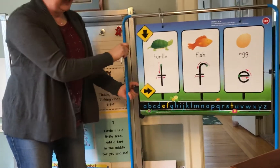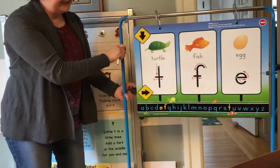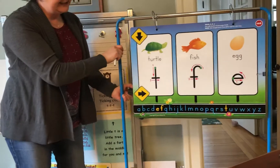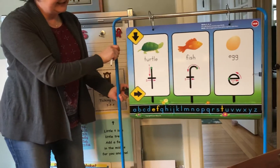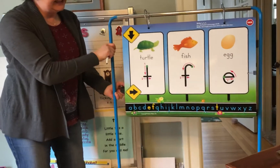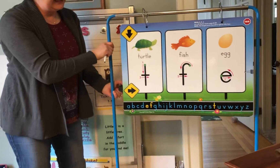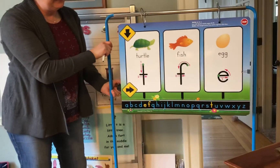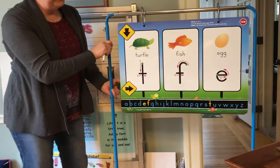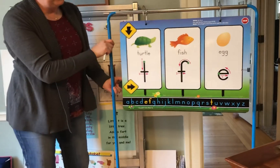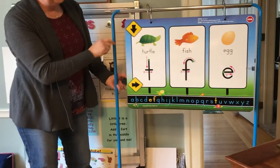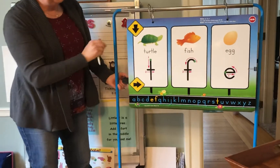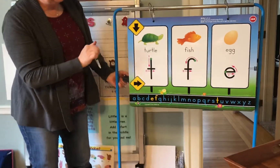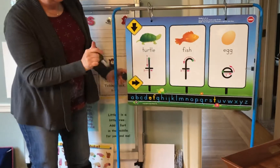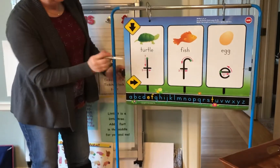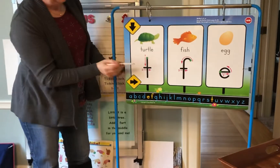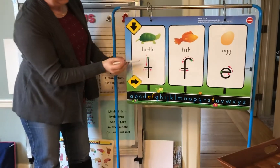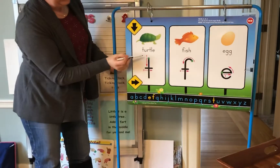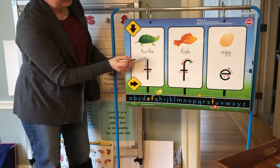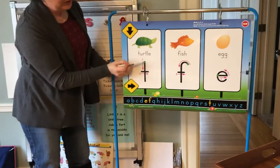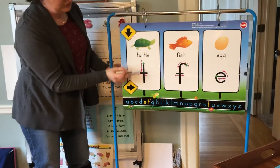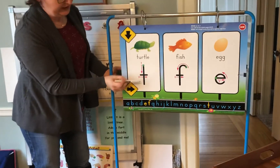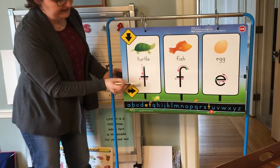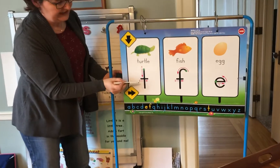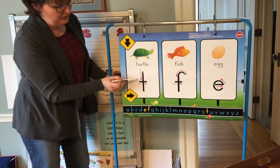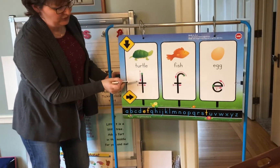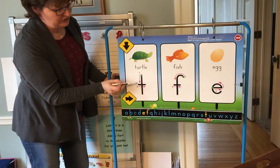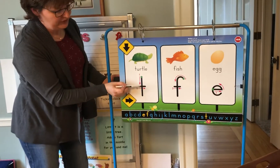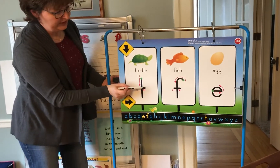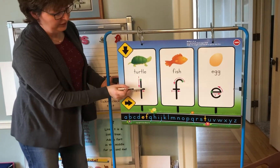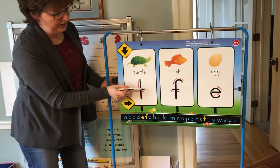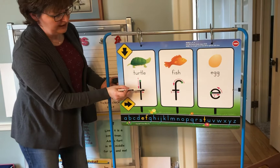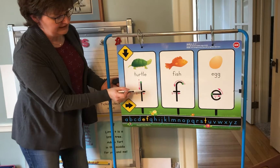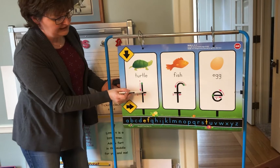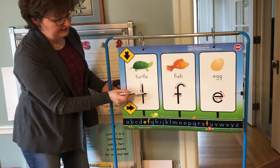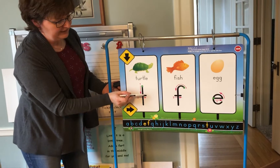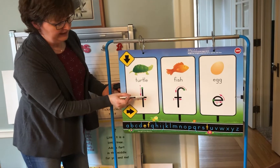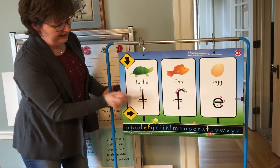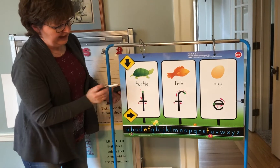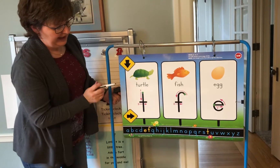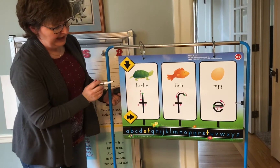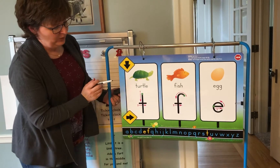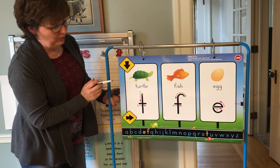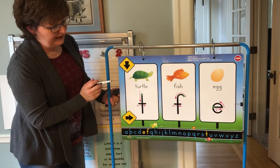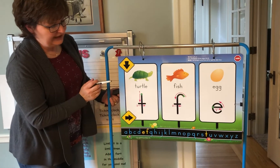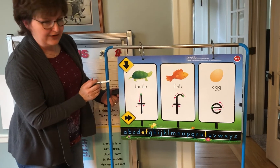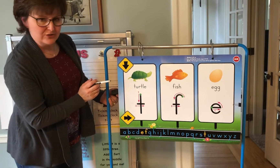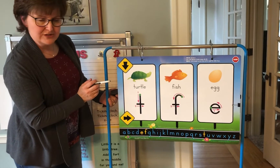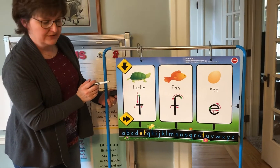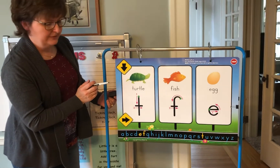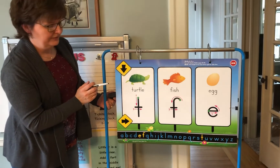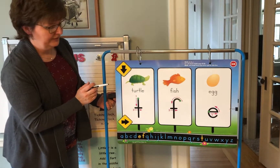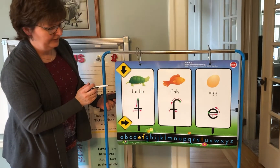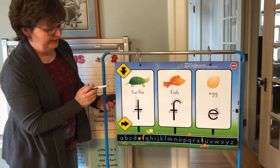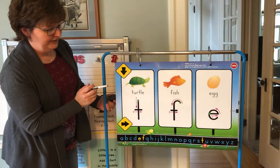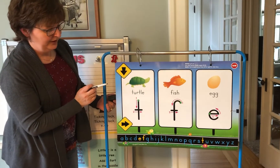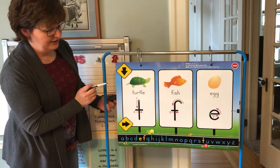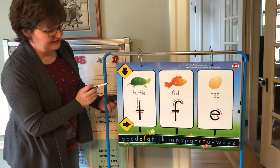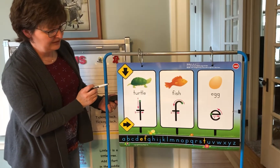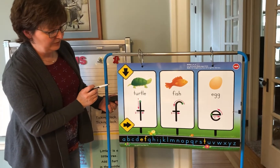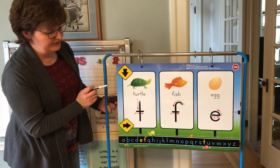Lowercase t, straight down, straight across. And what letters are similar to